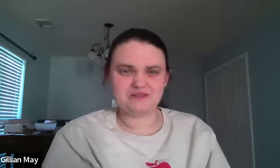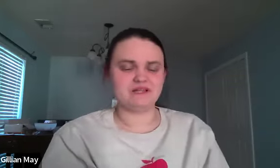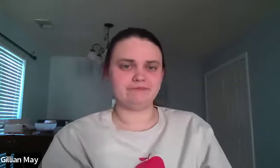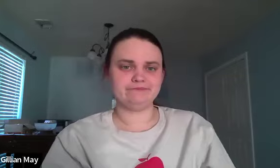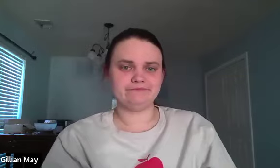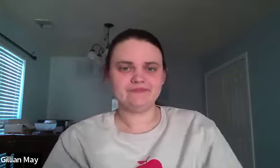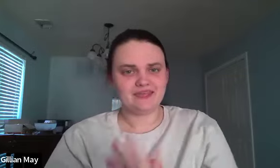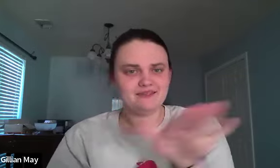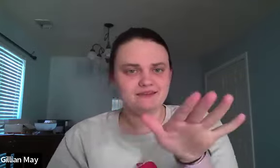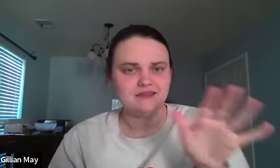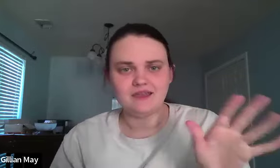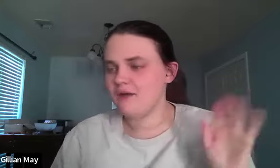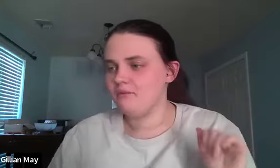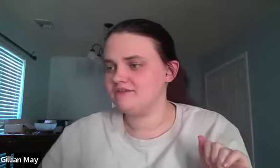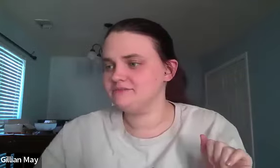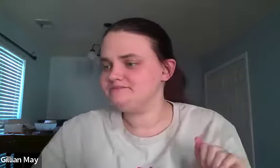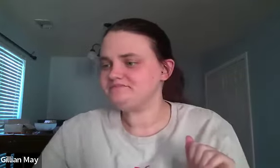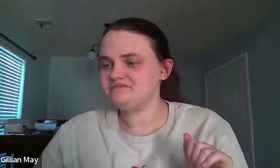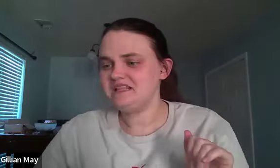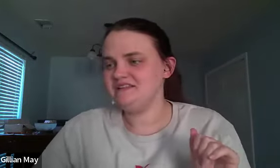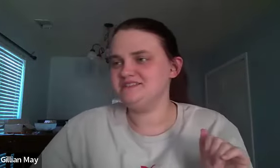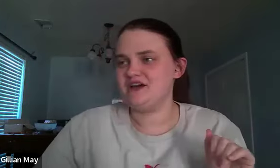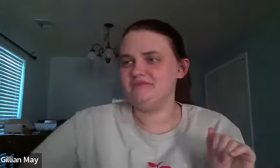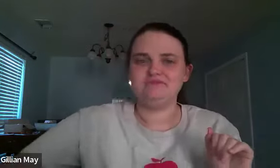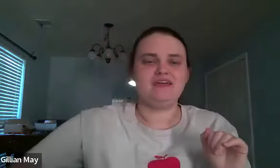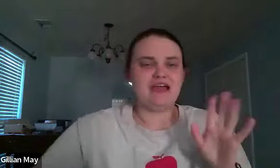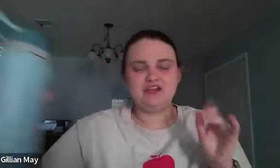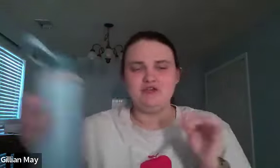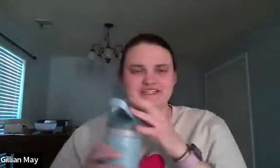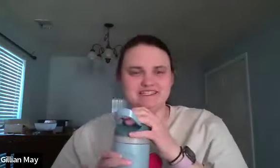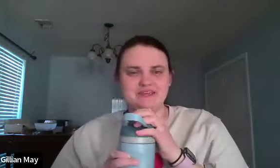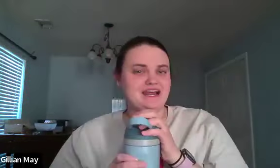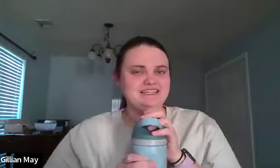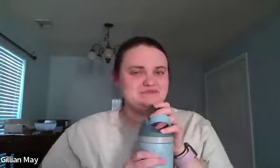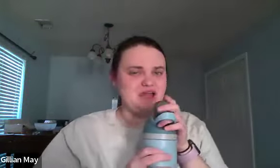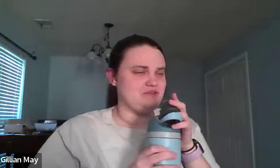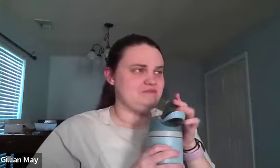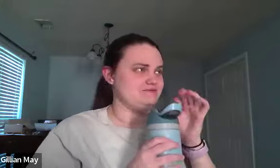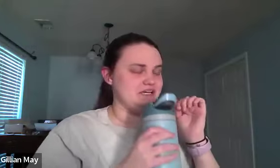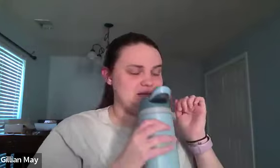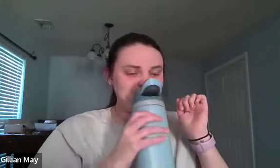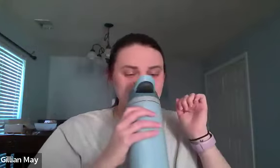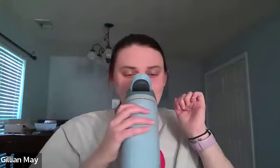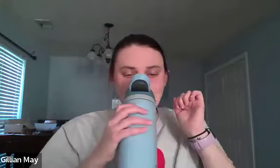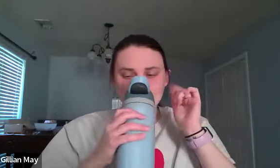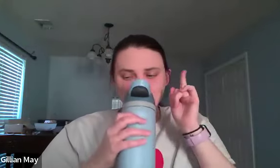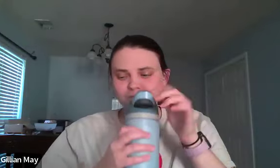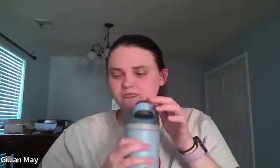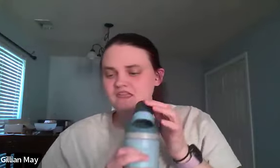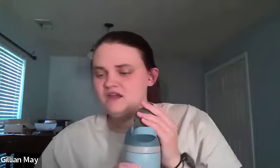like, yeah, whatever. So I know they're teasing me and I tease them back with it, but it's funny. All